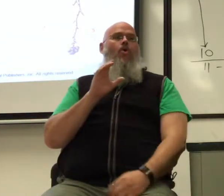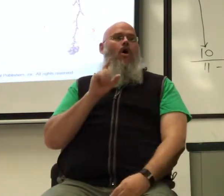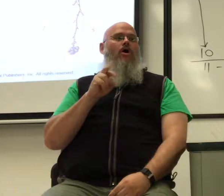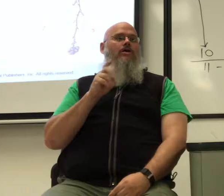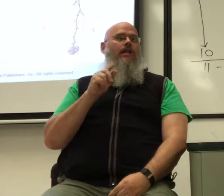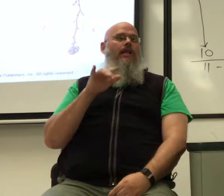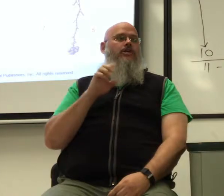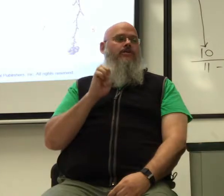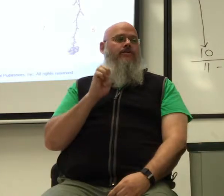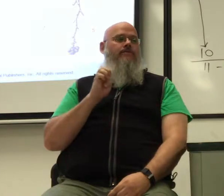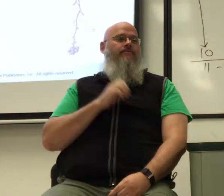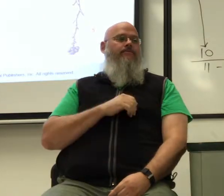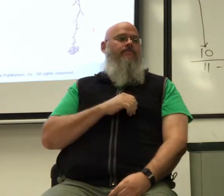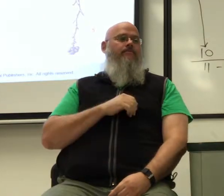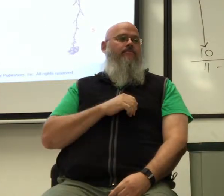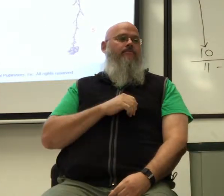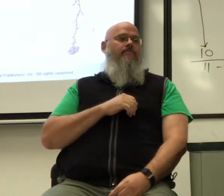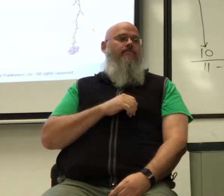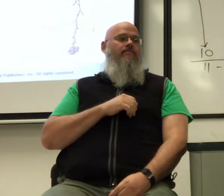muscle.